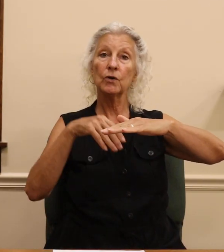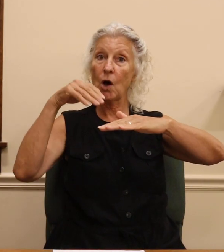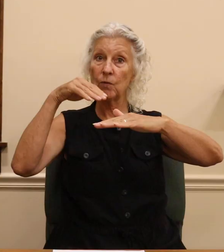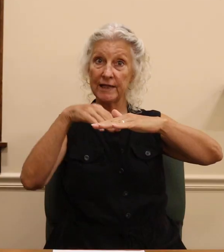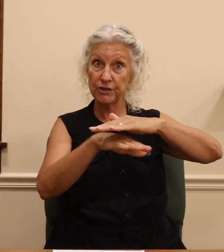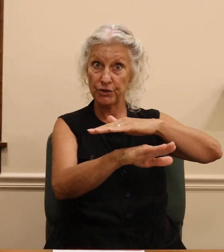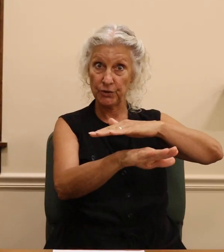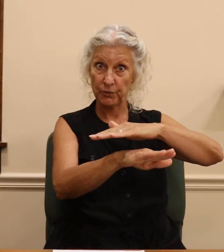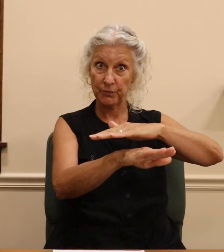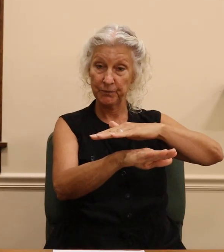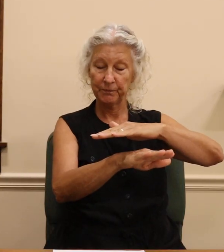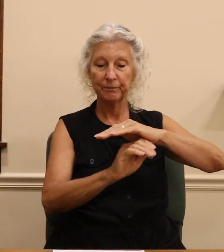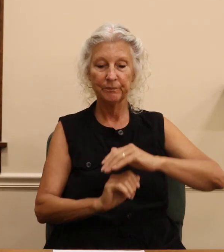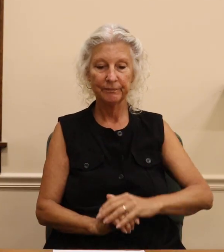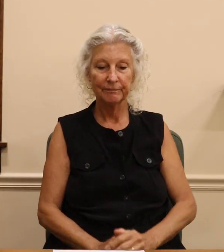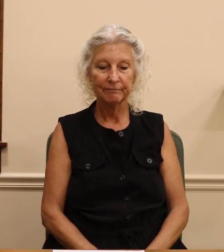go into.